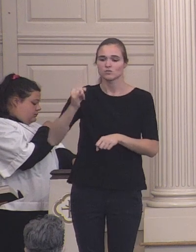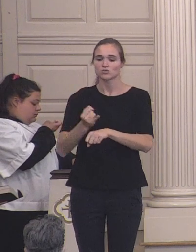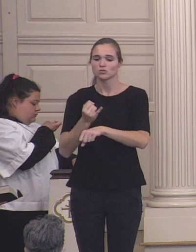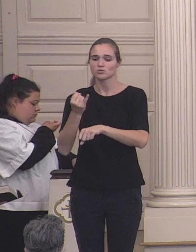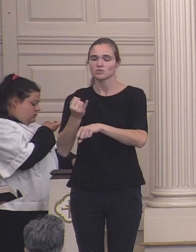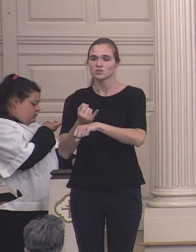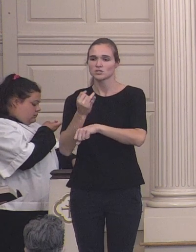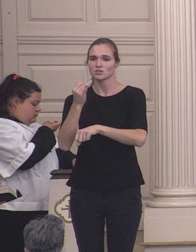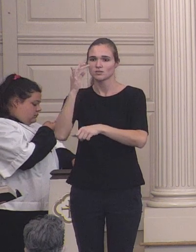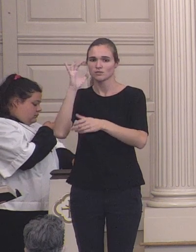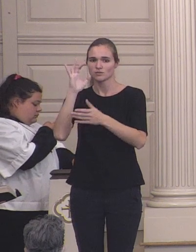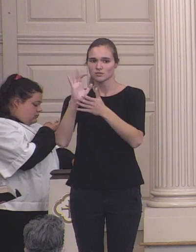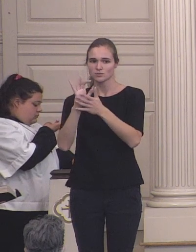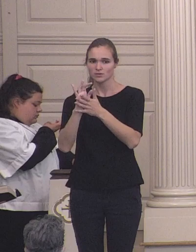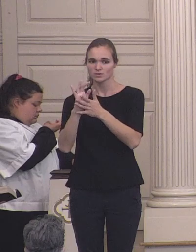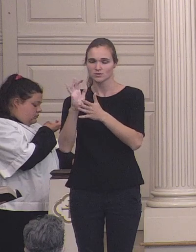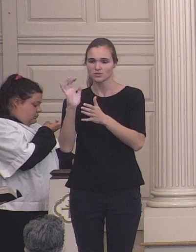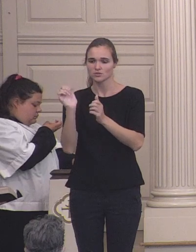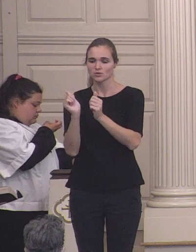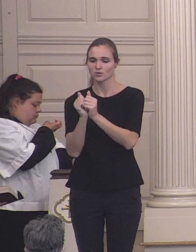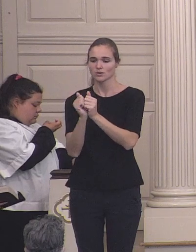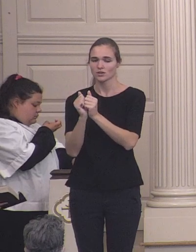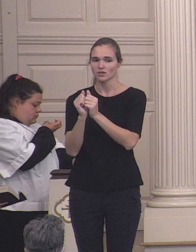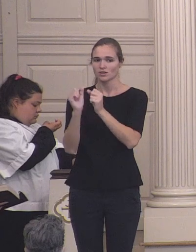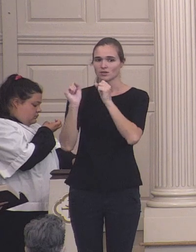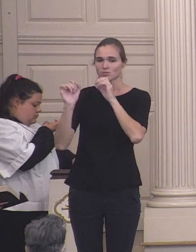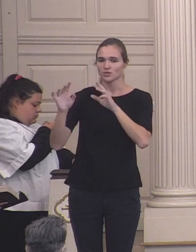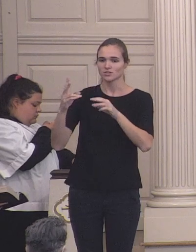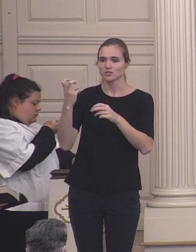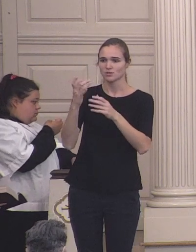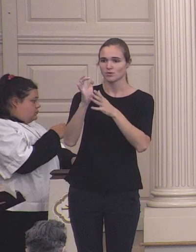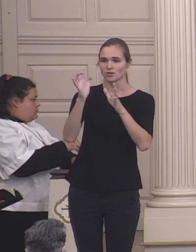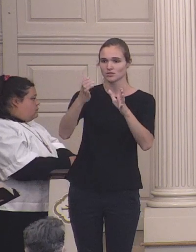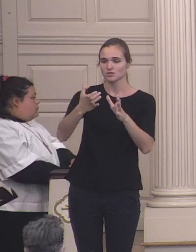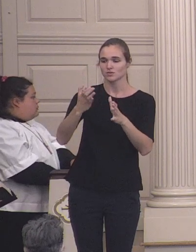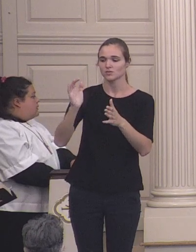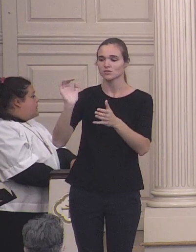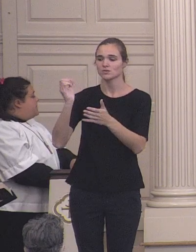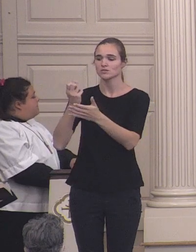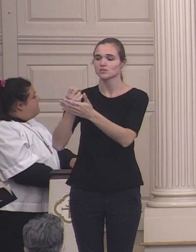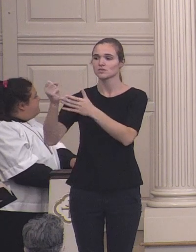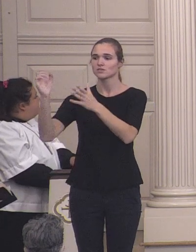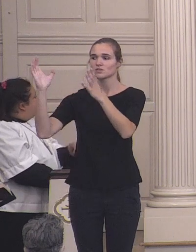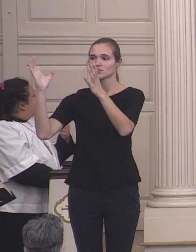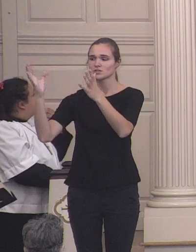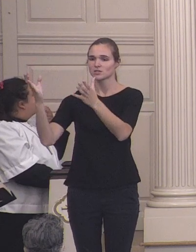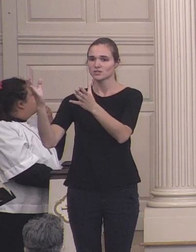our spouse, with the blessed apostles and all the saints